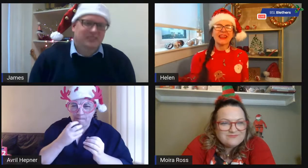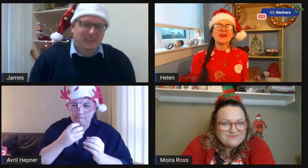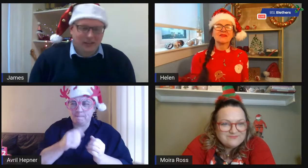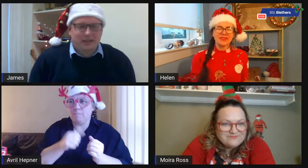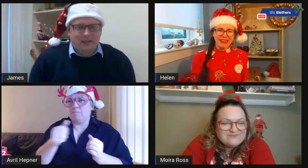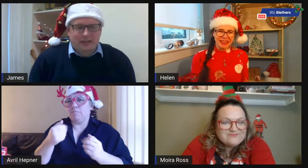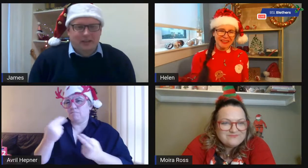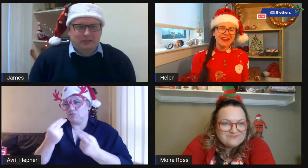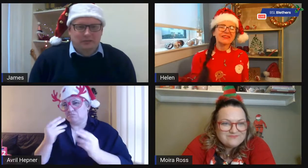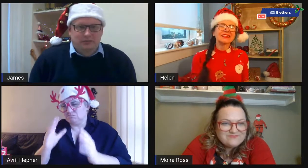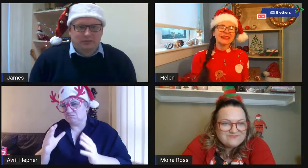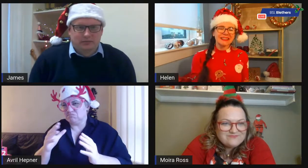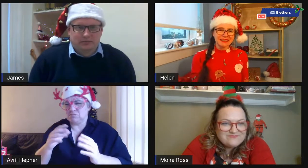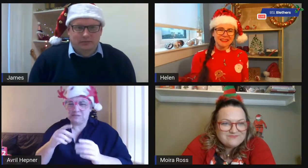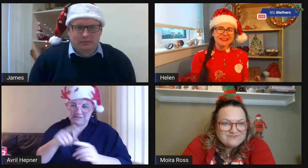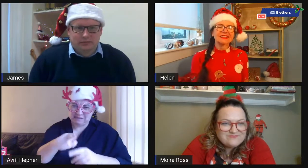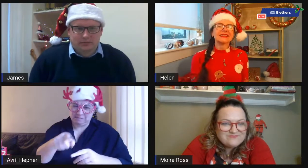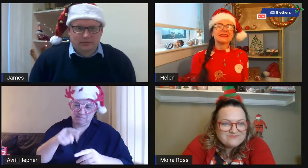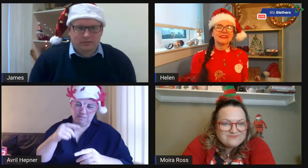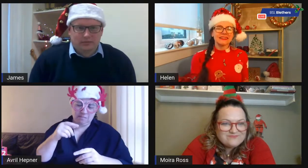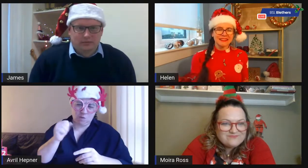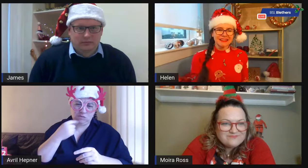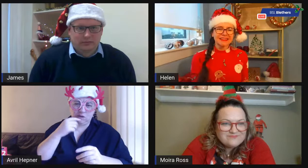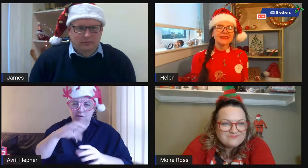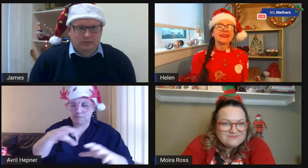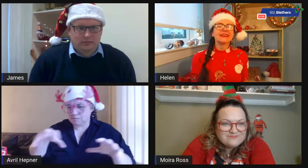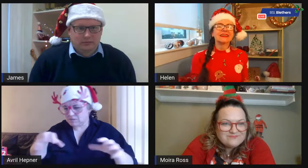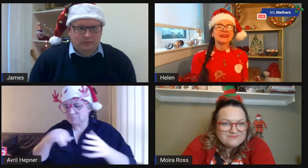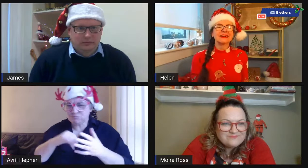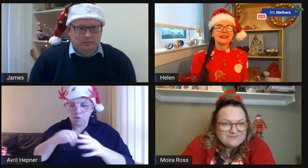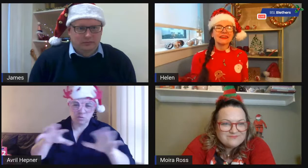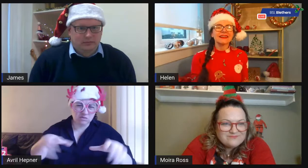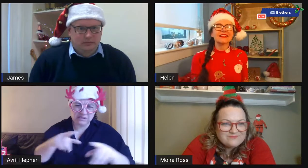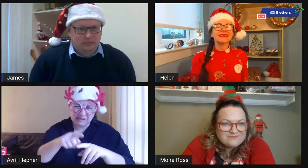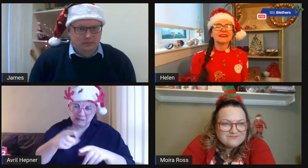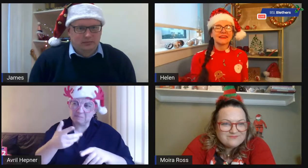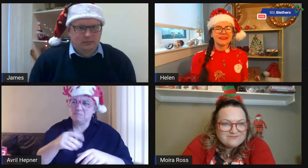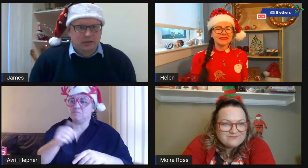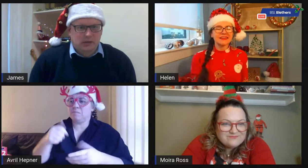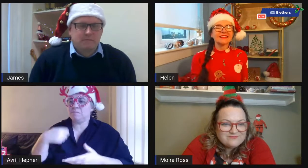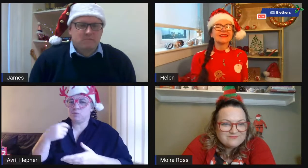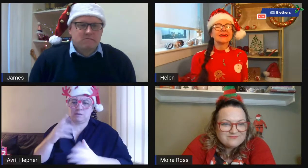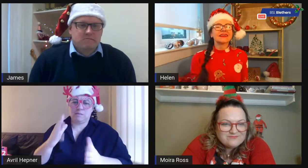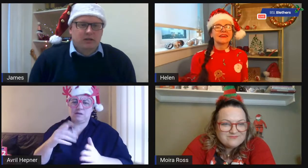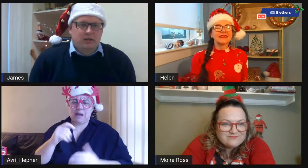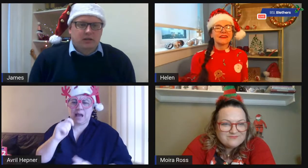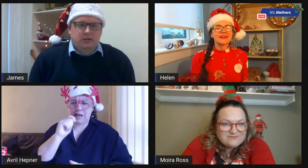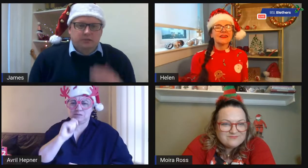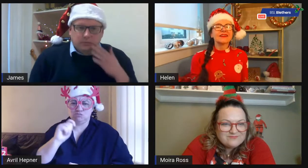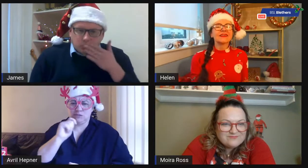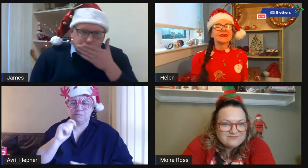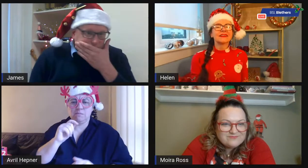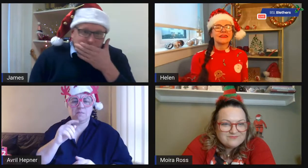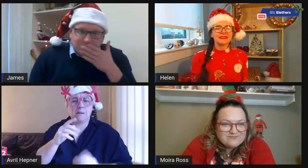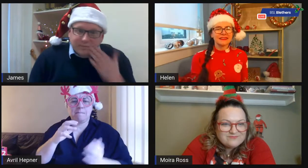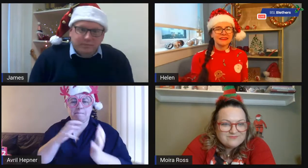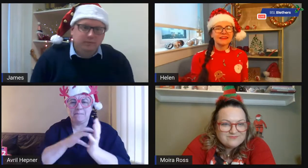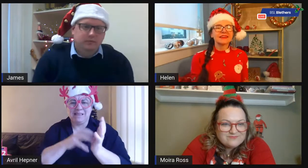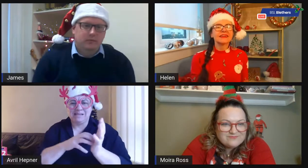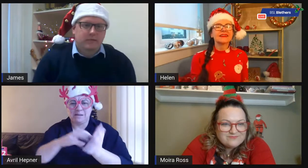broth, nice and warming. Lovely. Then the traditional dinner, and then like Moira, with the same sort of thing. But I always like